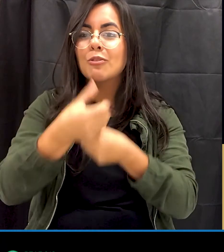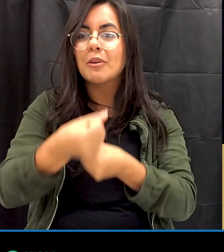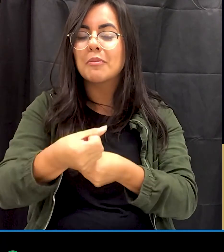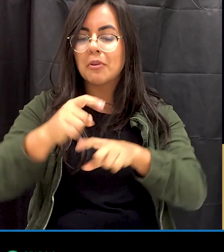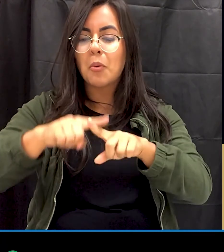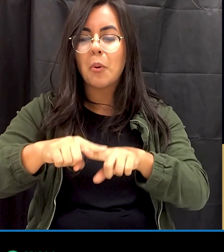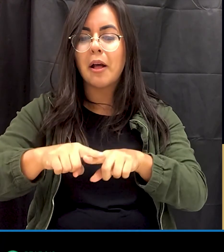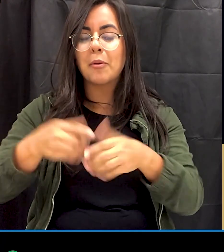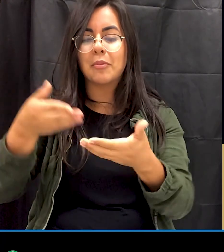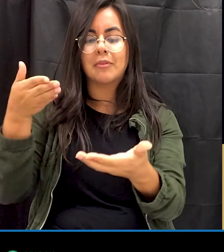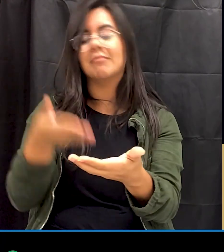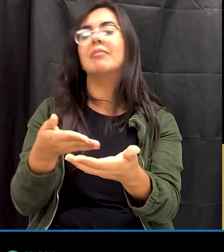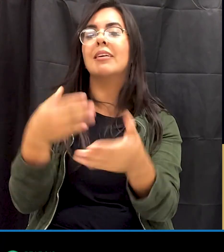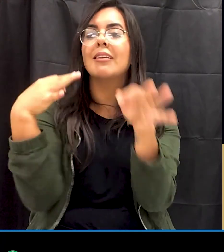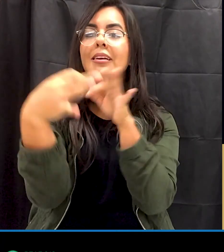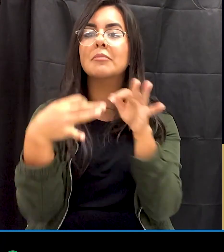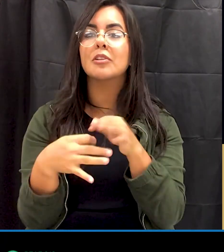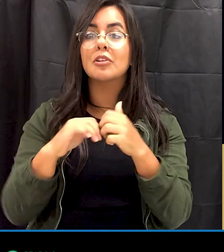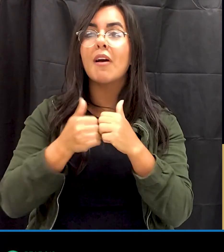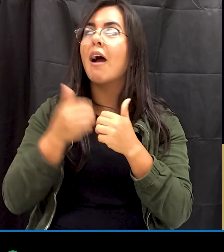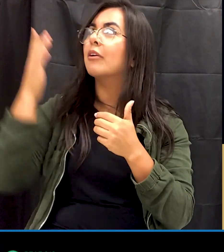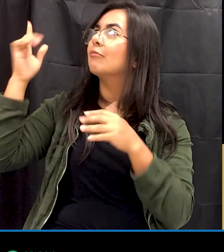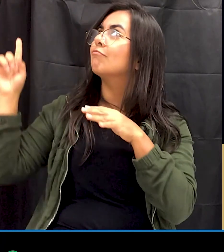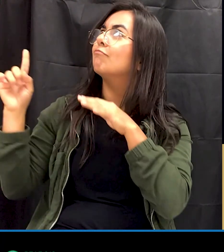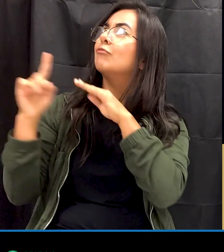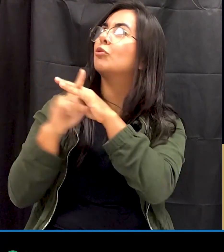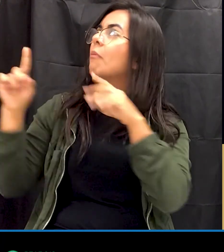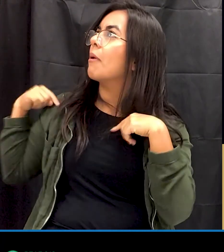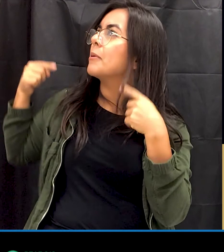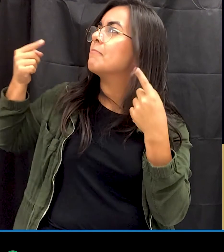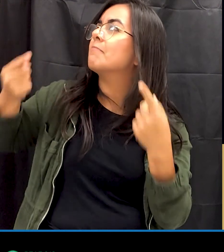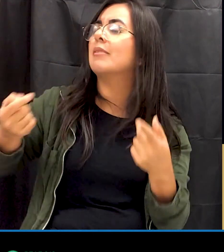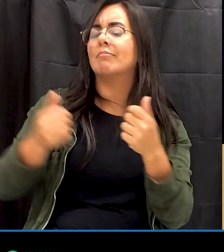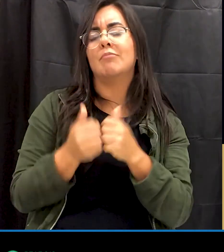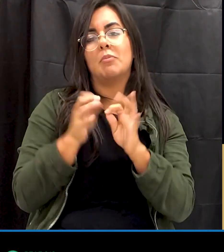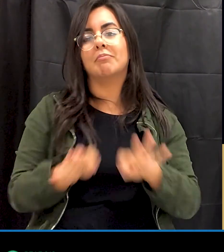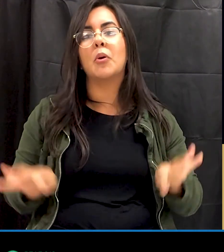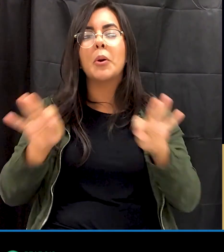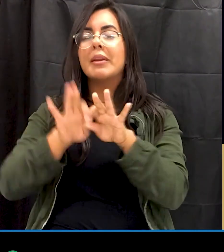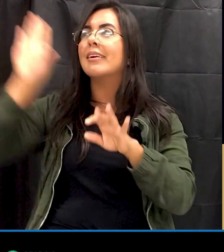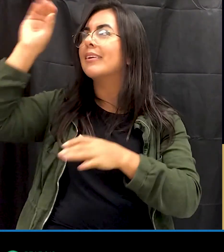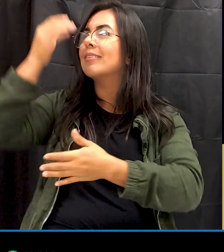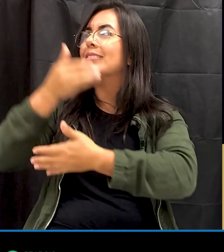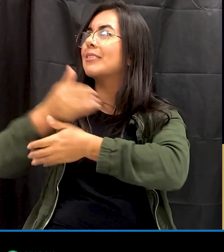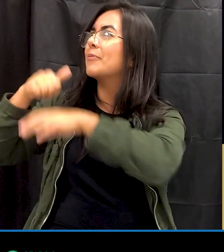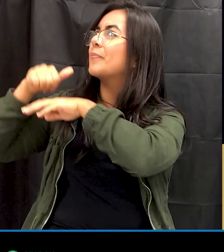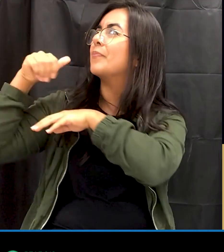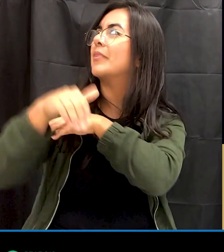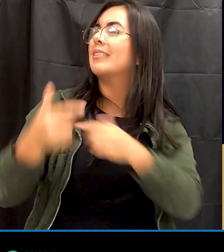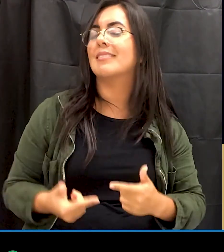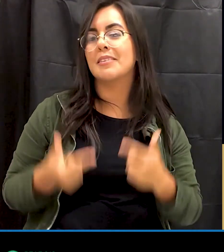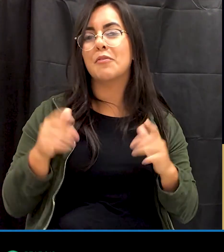account of how he's revealed himself in history preeminently in the sending of his son to live a perfect life